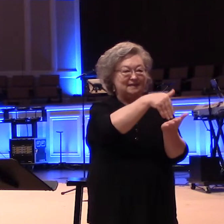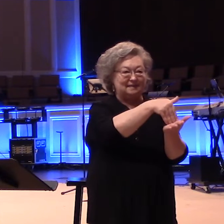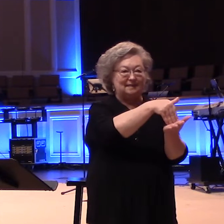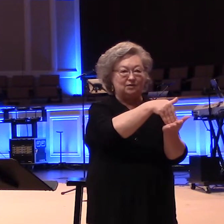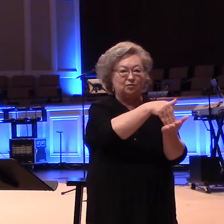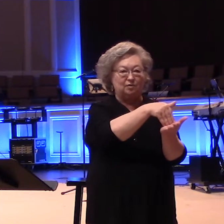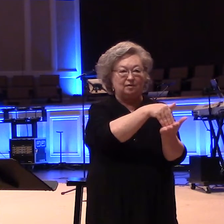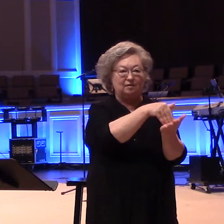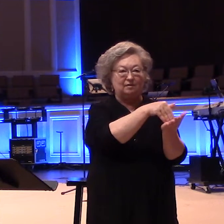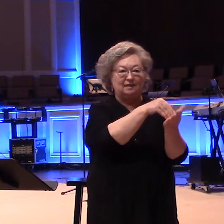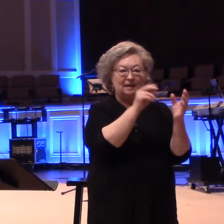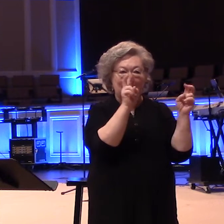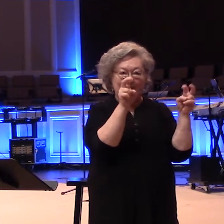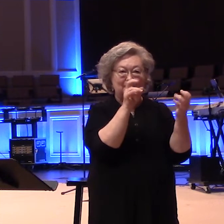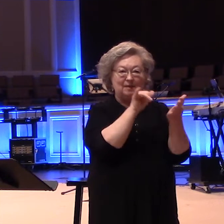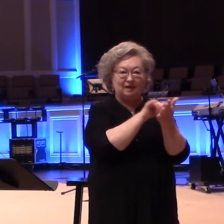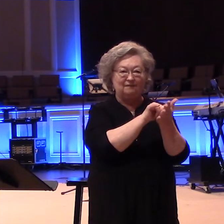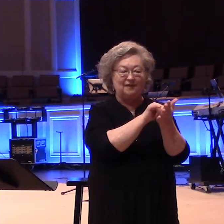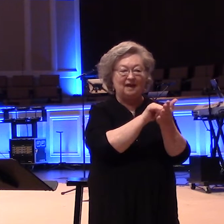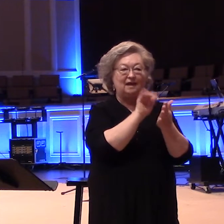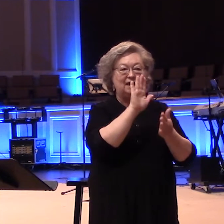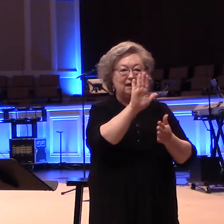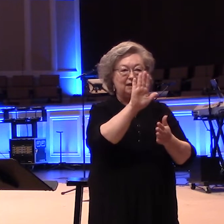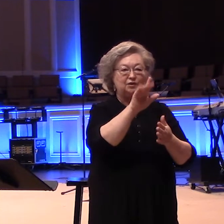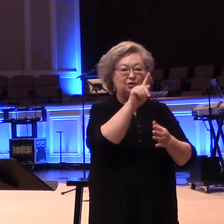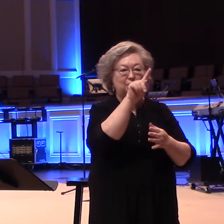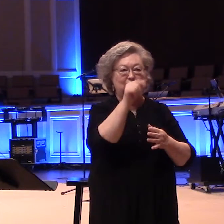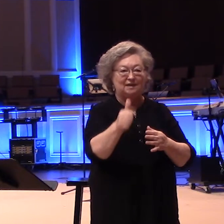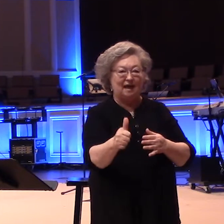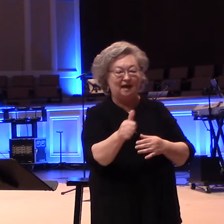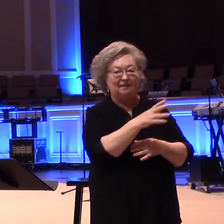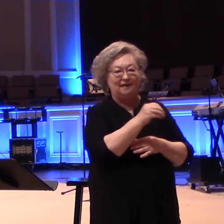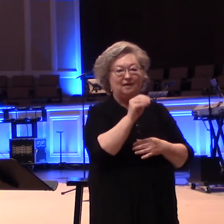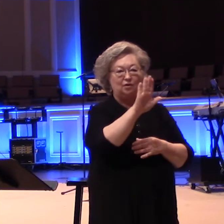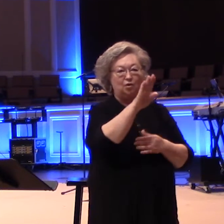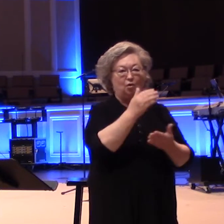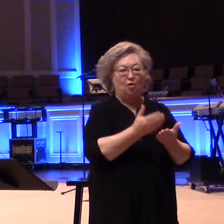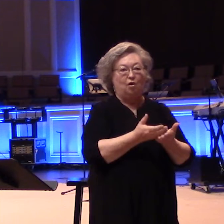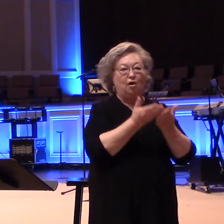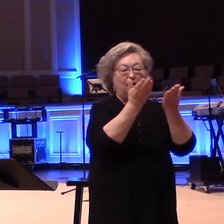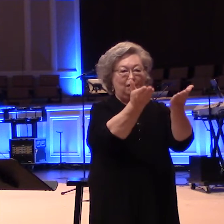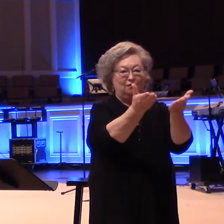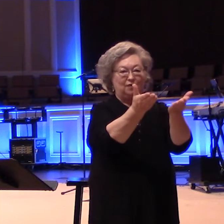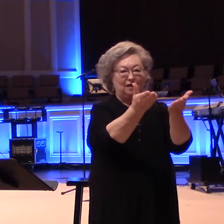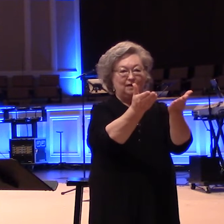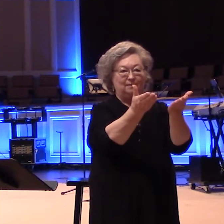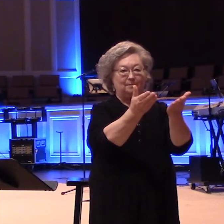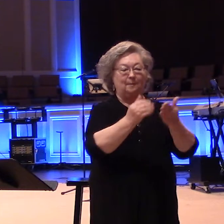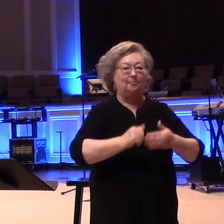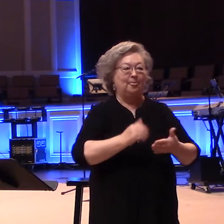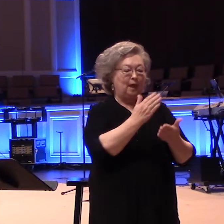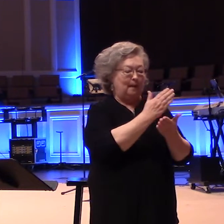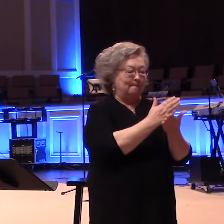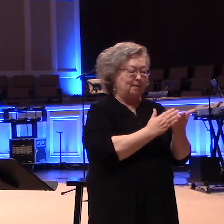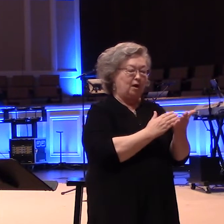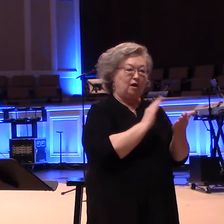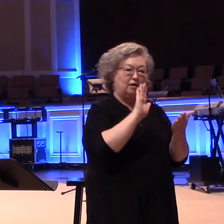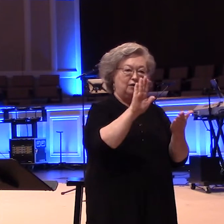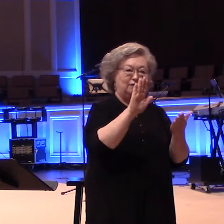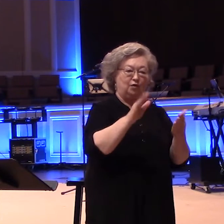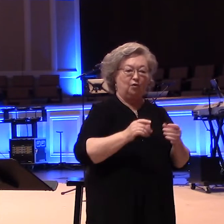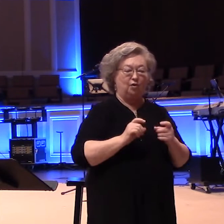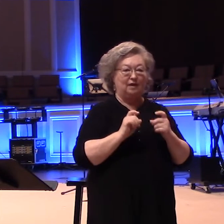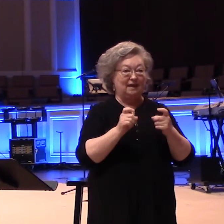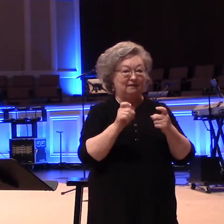offering. And if you'll, in obedience, say yes to that, the point of your giving is so that God can respond